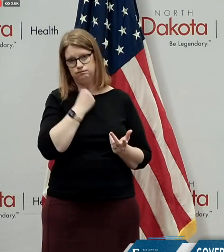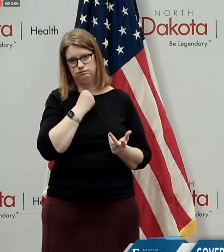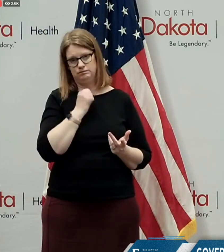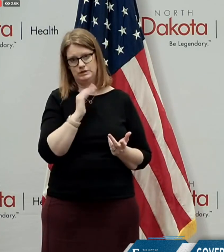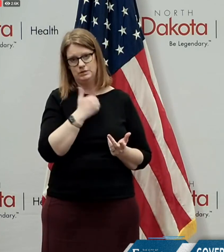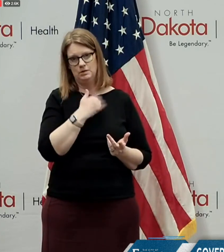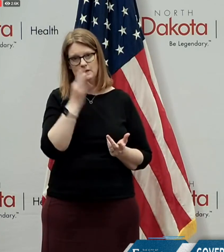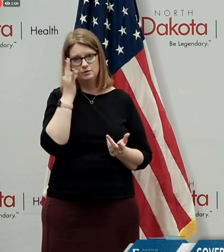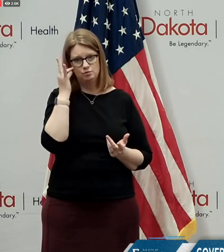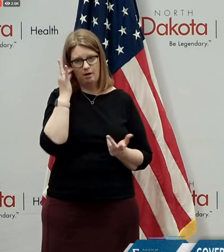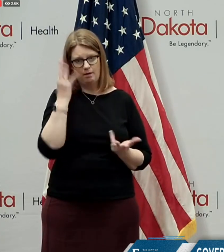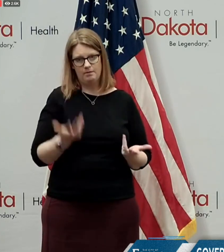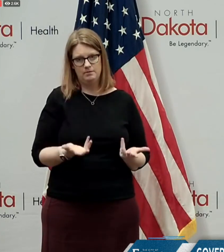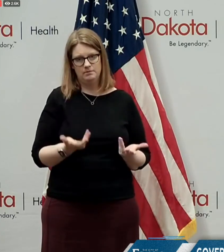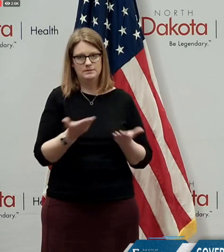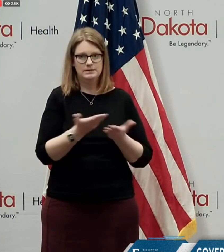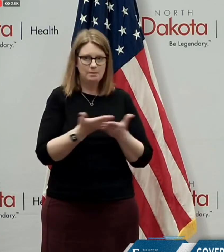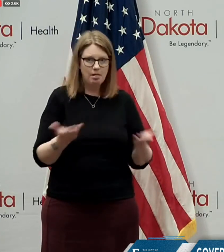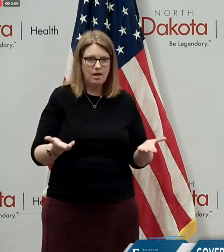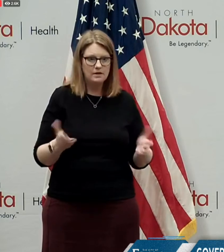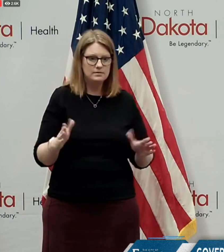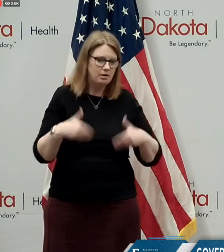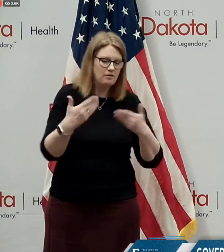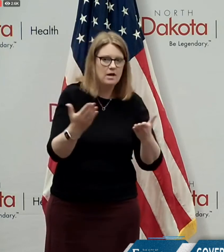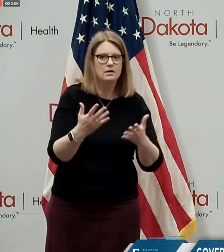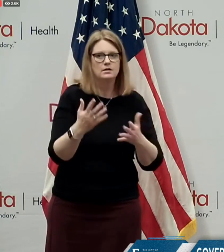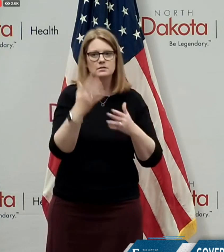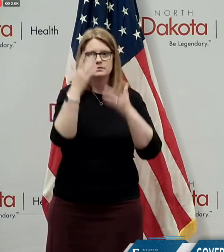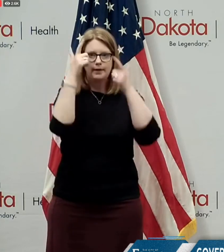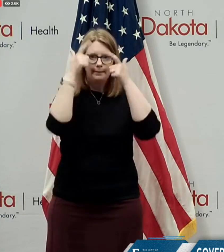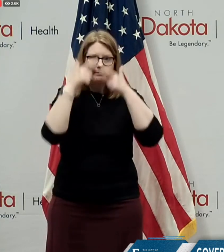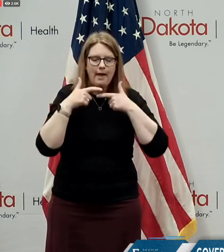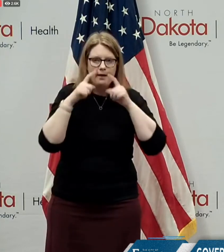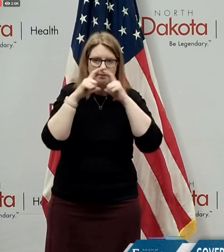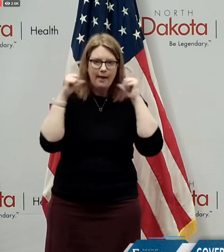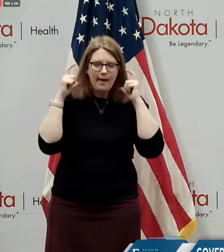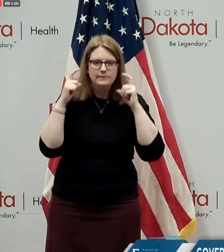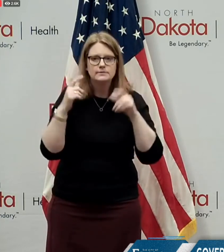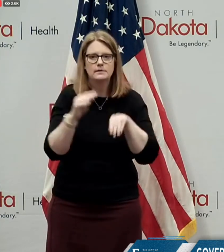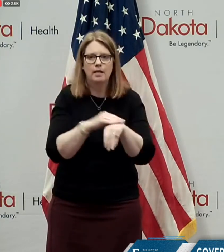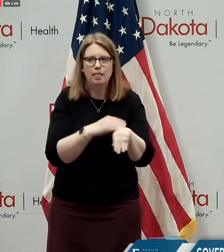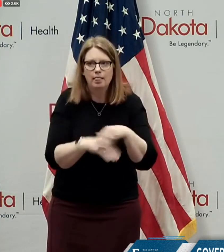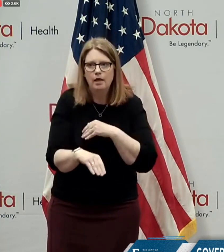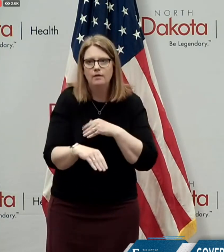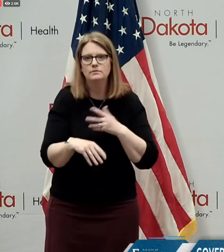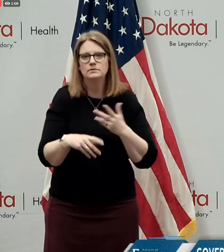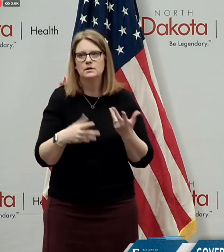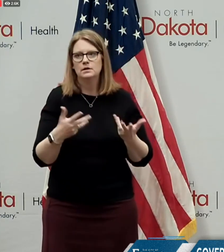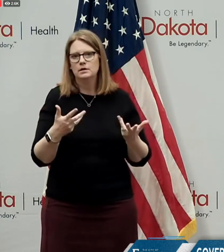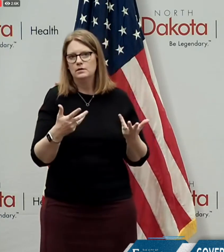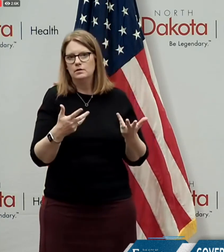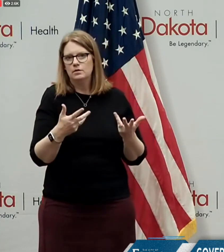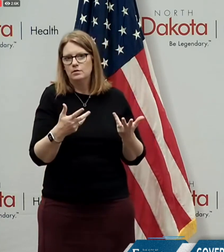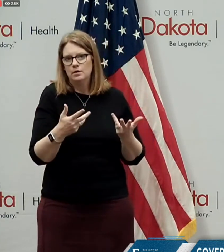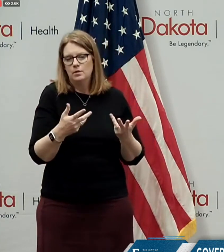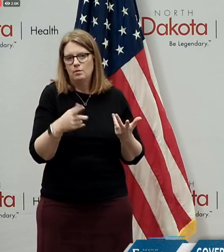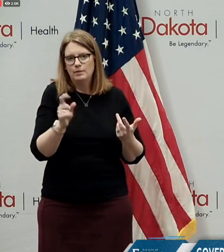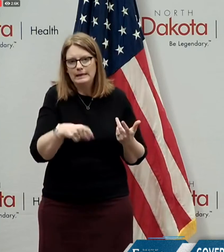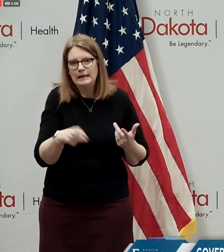down, masks, gloves, whatever we can use and whatever is